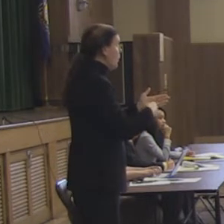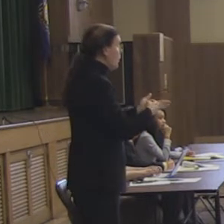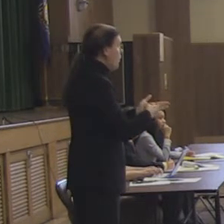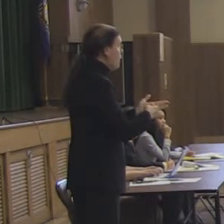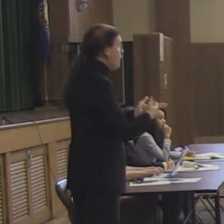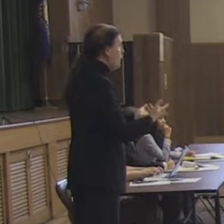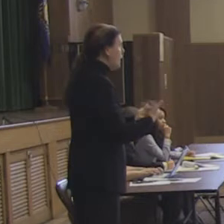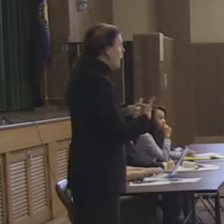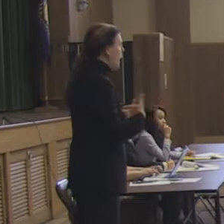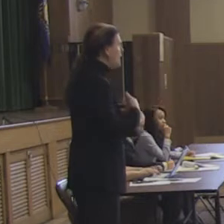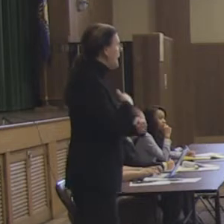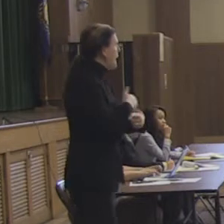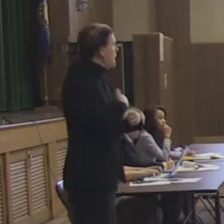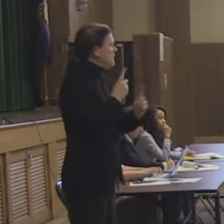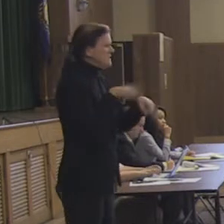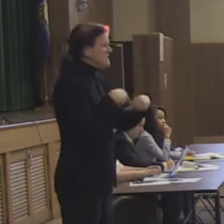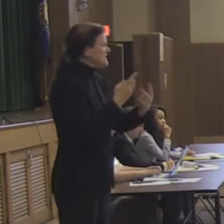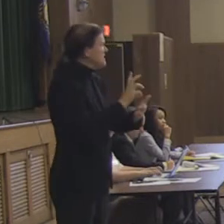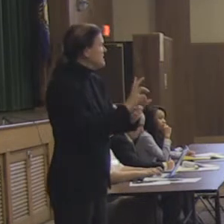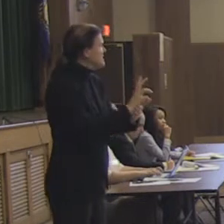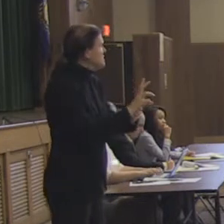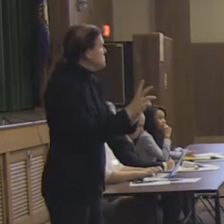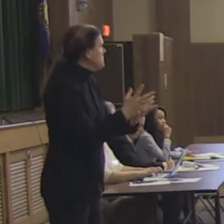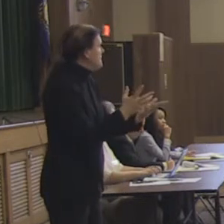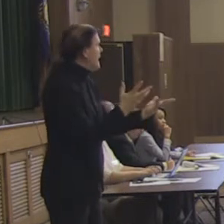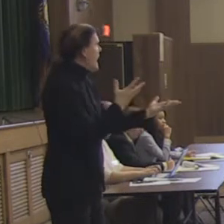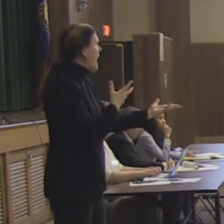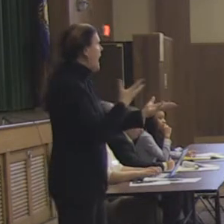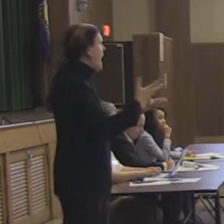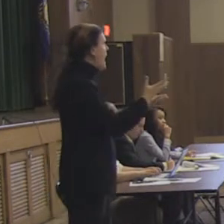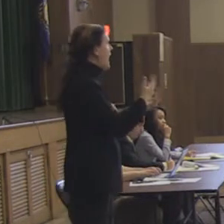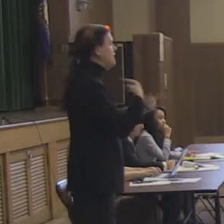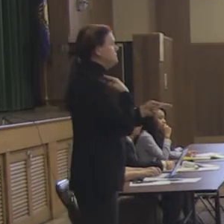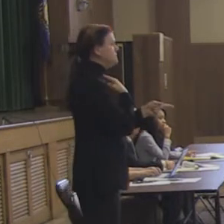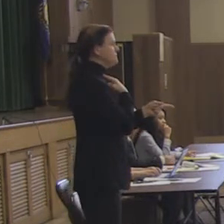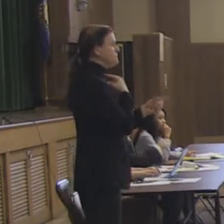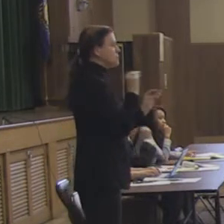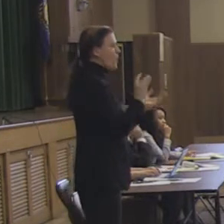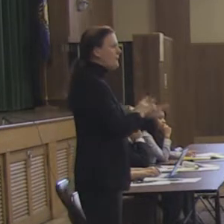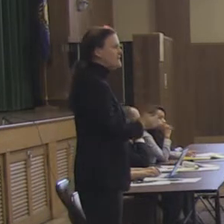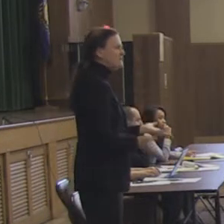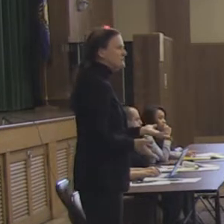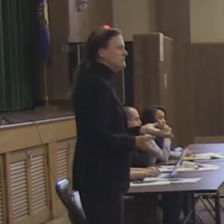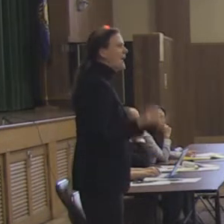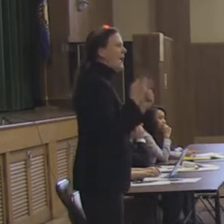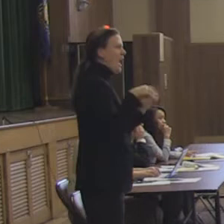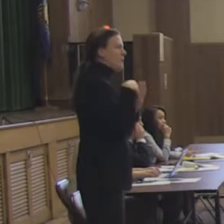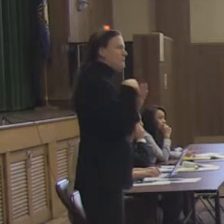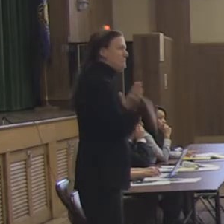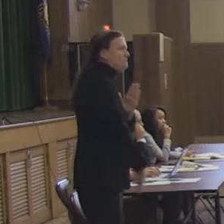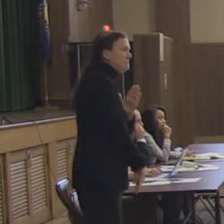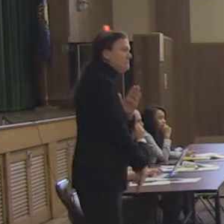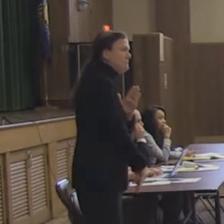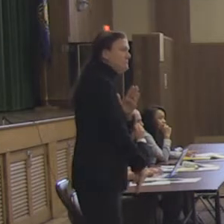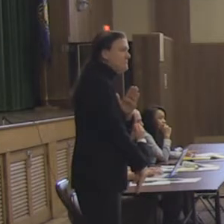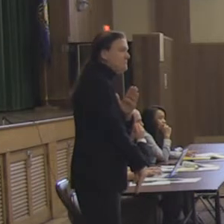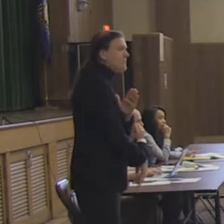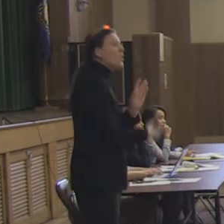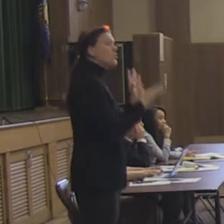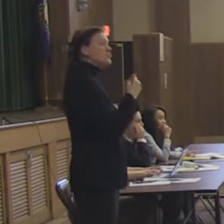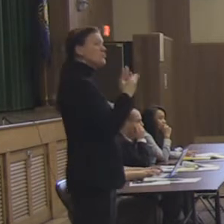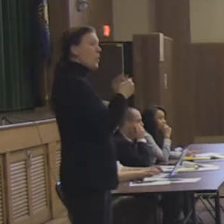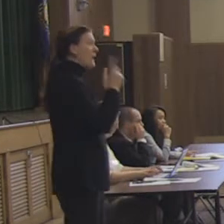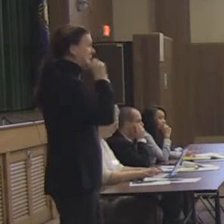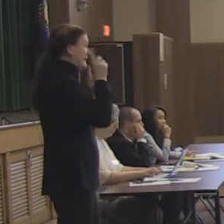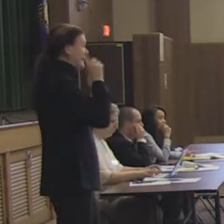delays their discharge, sometimes for days. These are the ones we know about. We don't know about the